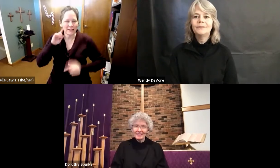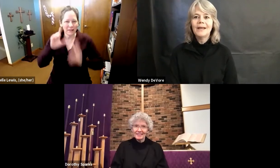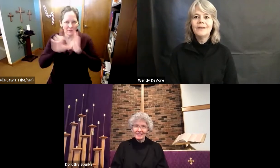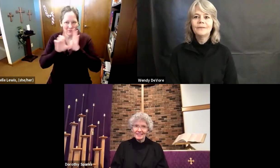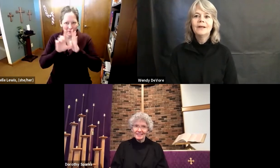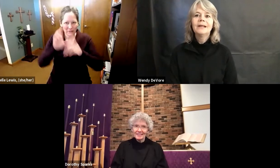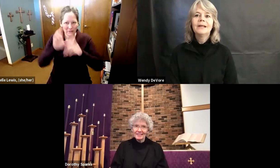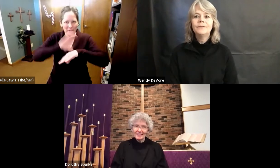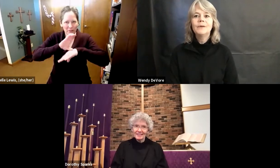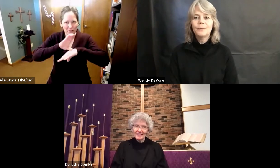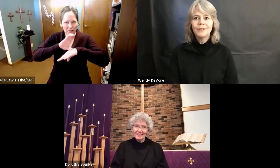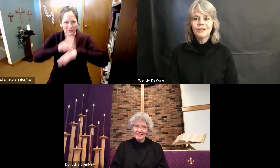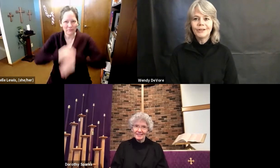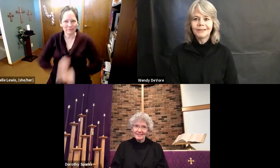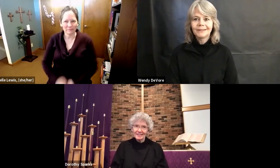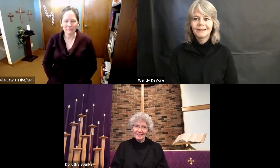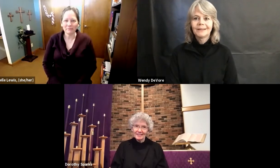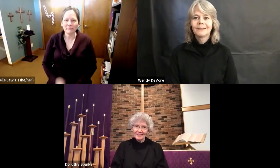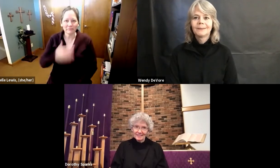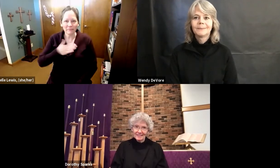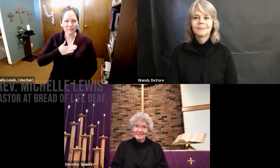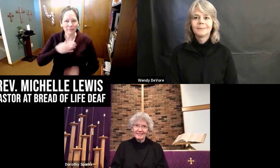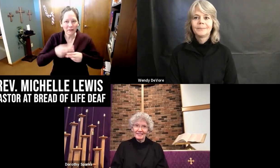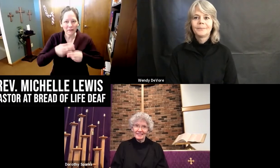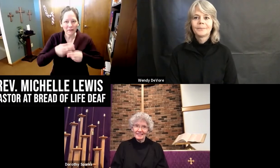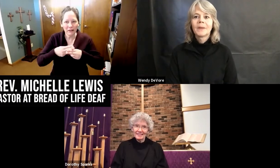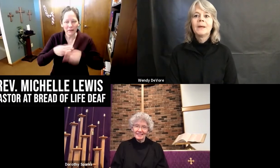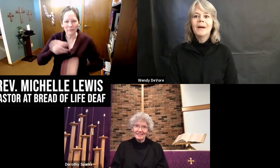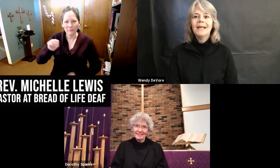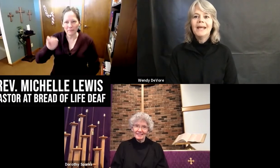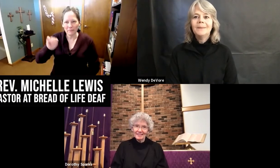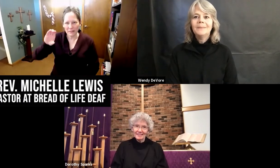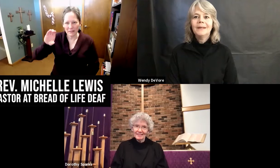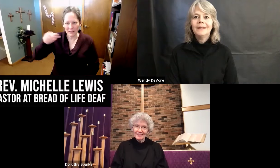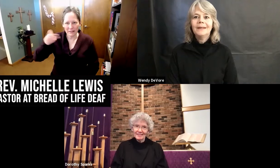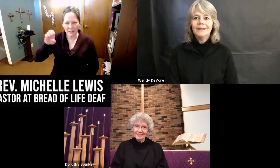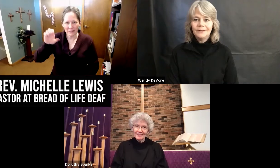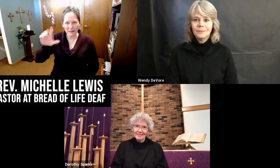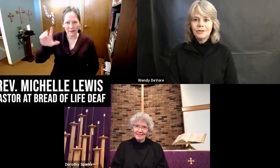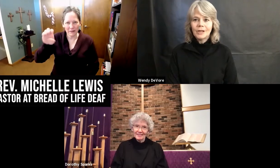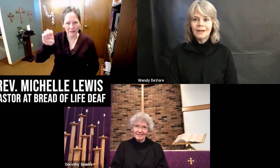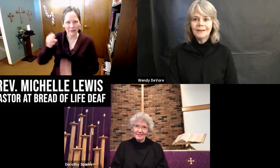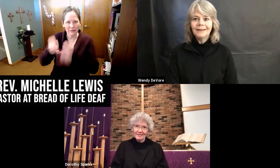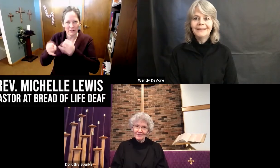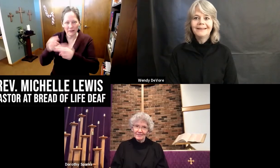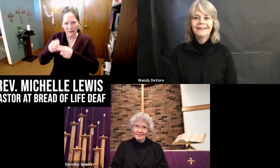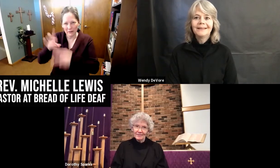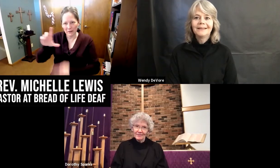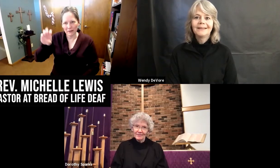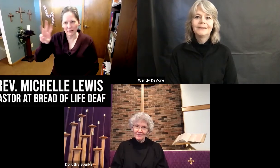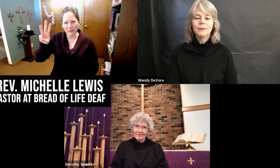Welcome to worship here at Bread of Life, Deaf Lutheran Church. My name is